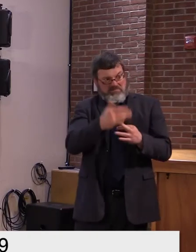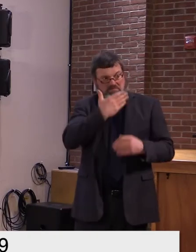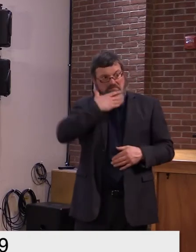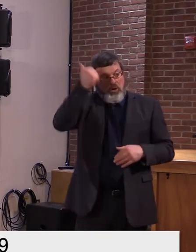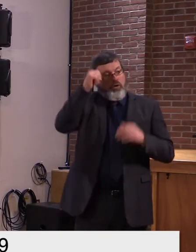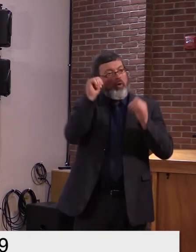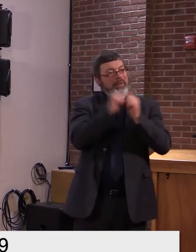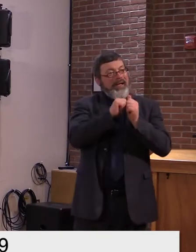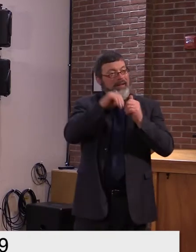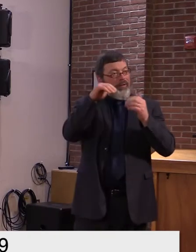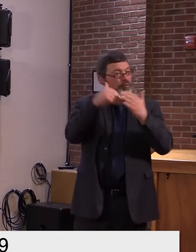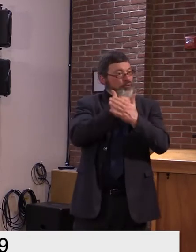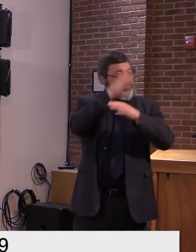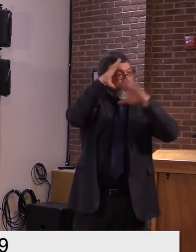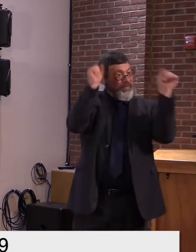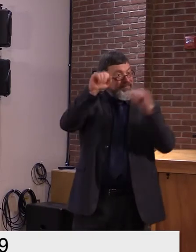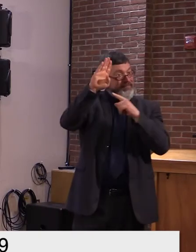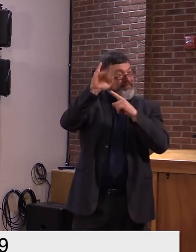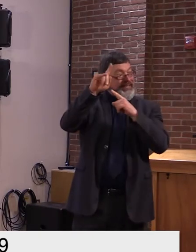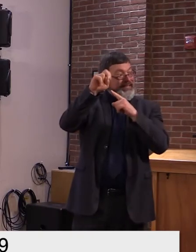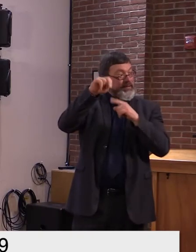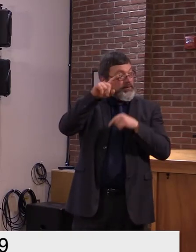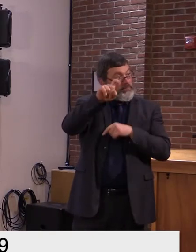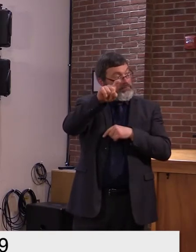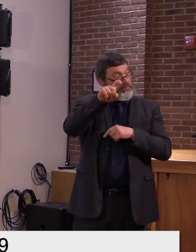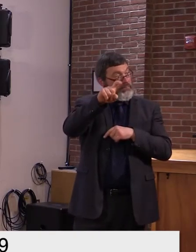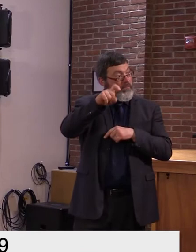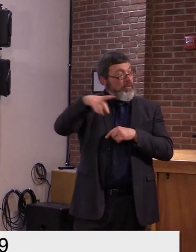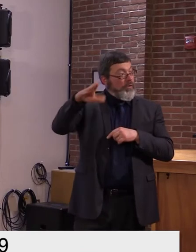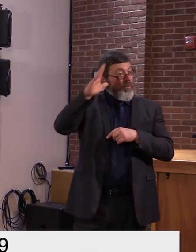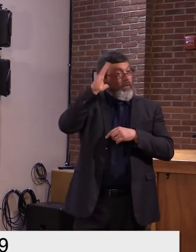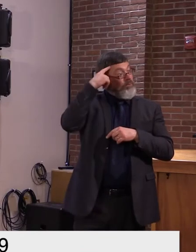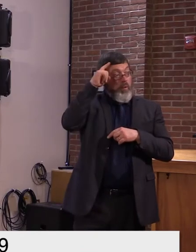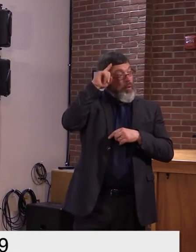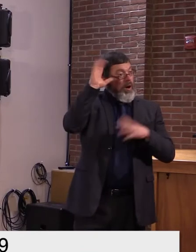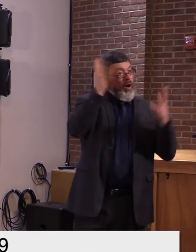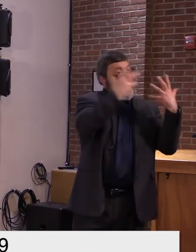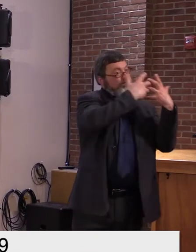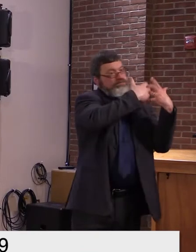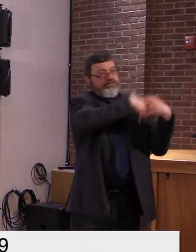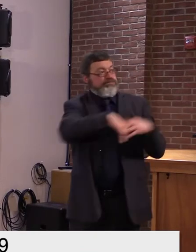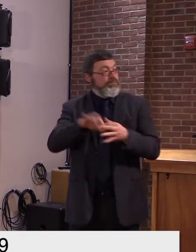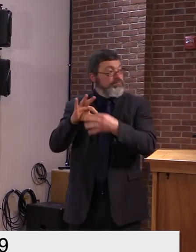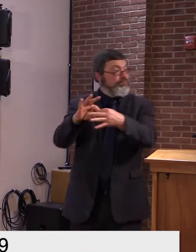be able to work together to vote through